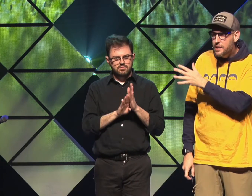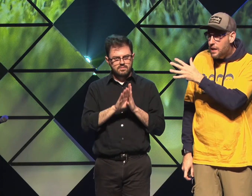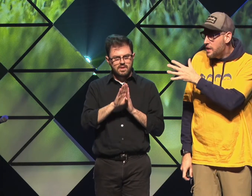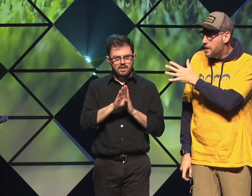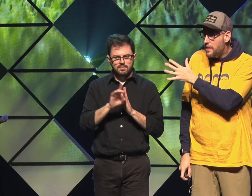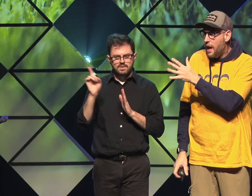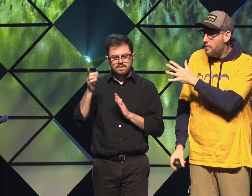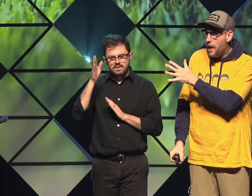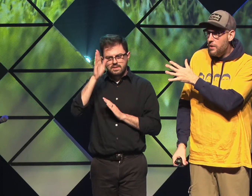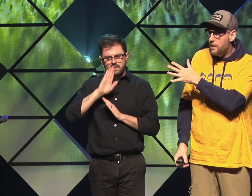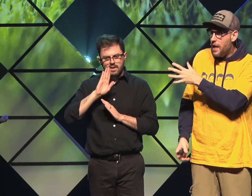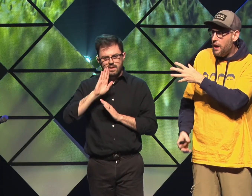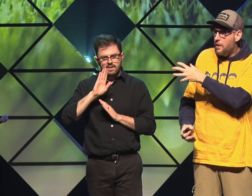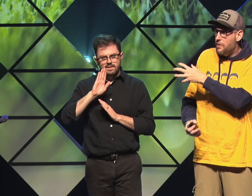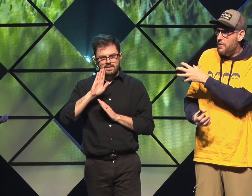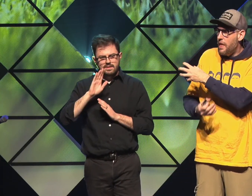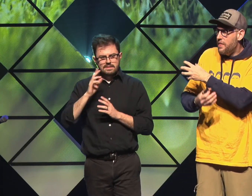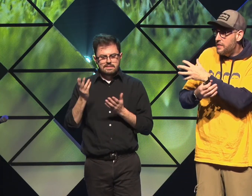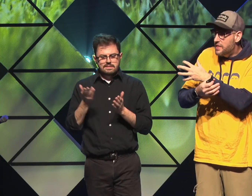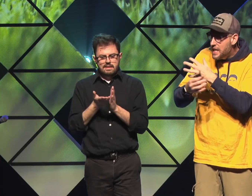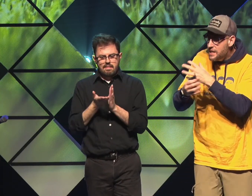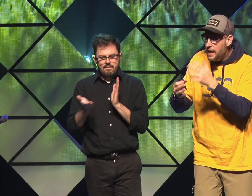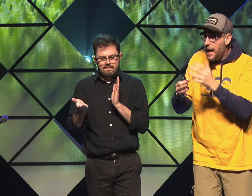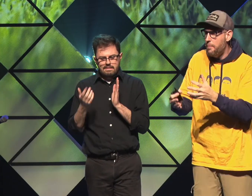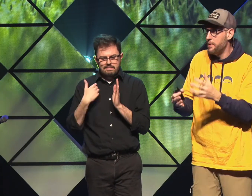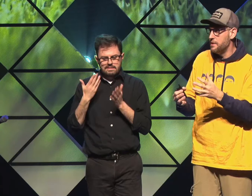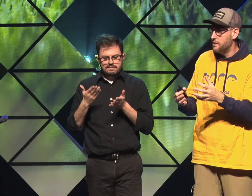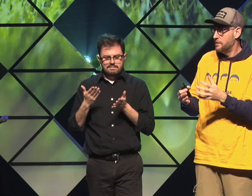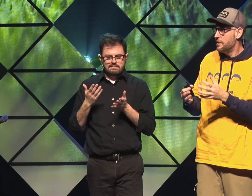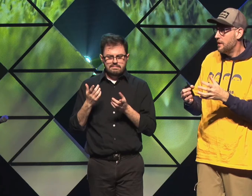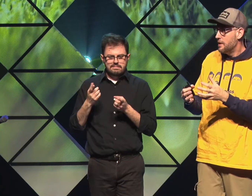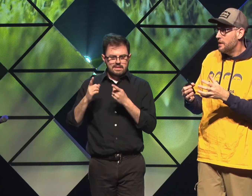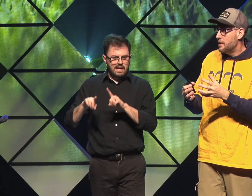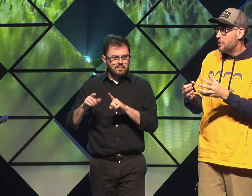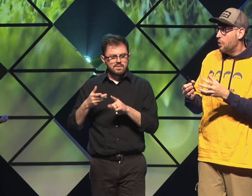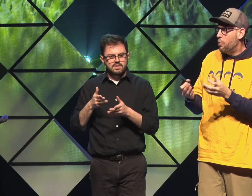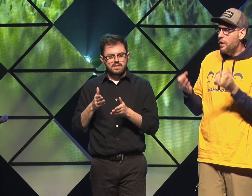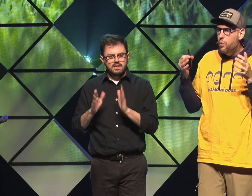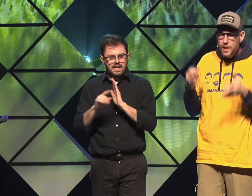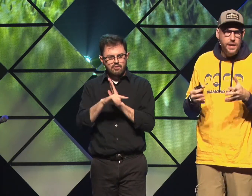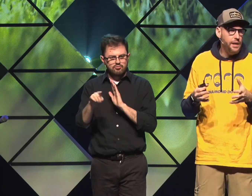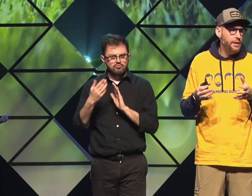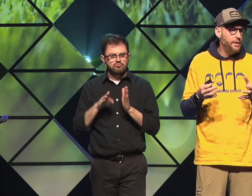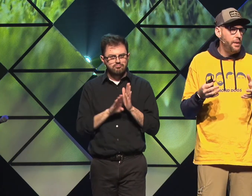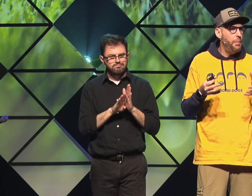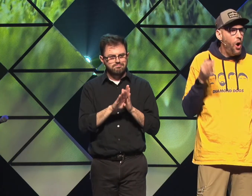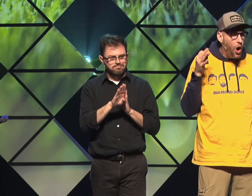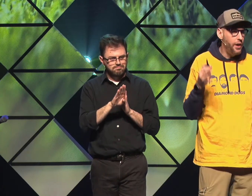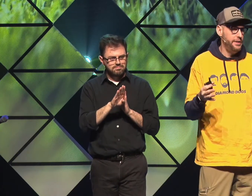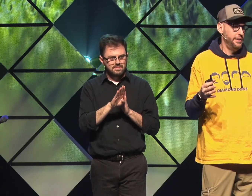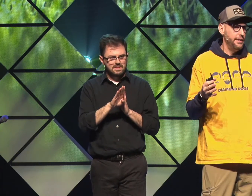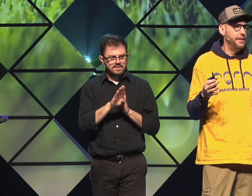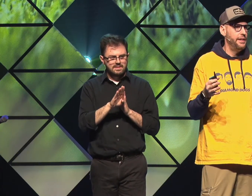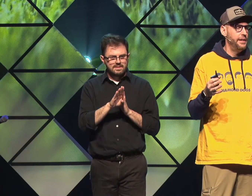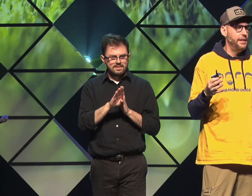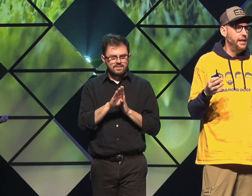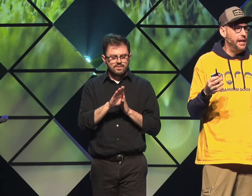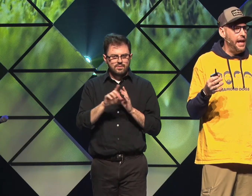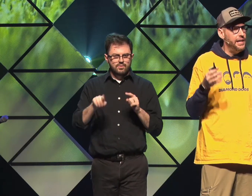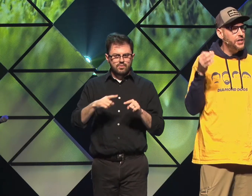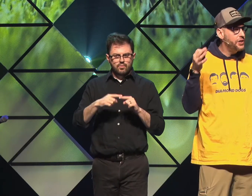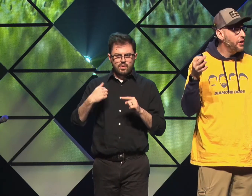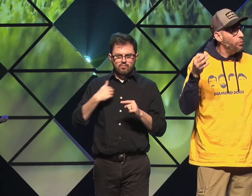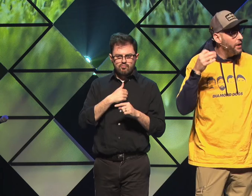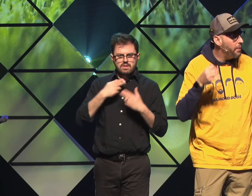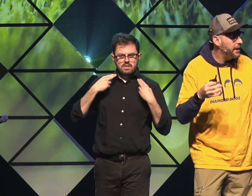God is that thing that happens when we pause